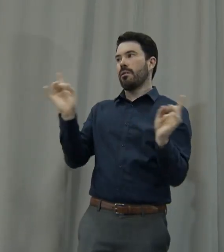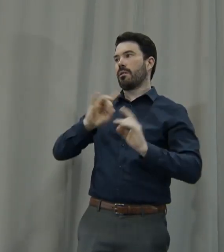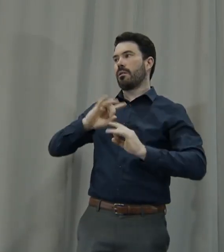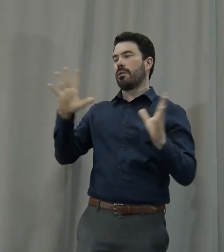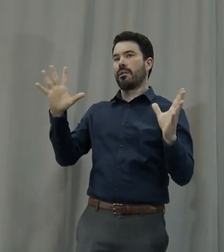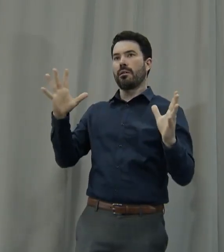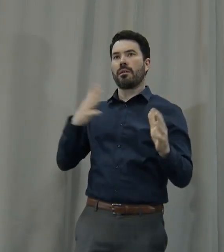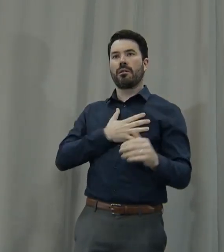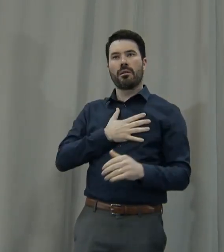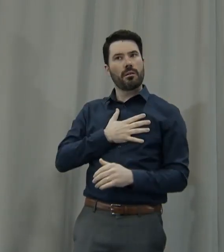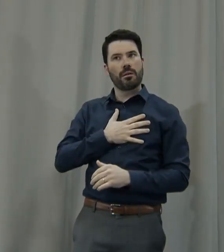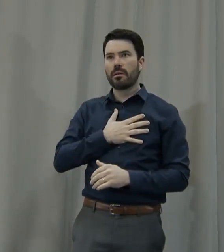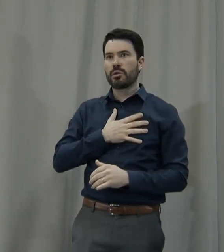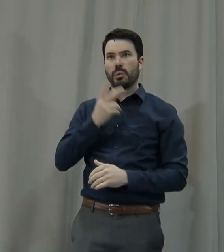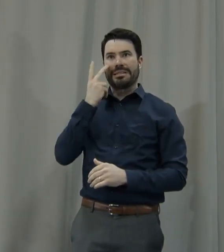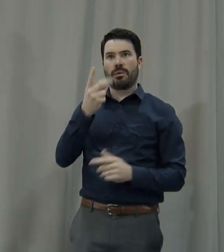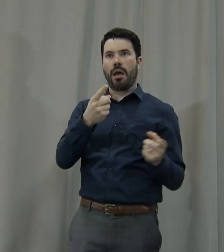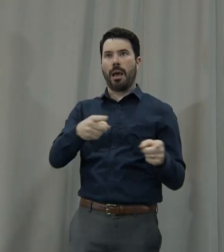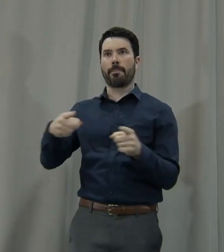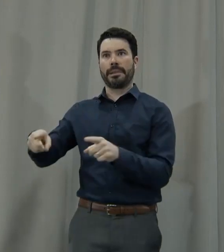results.